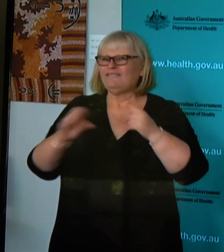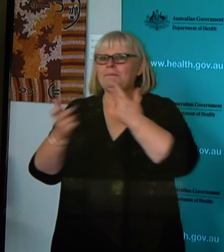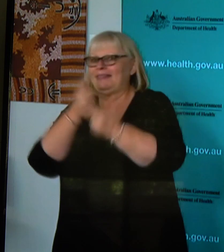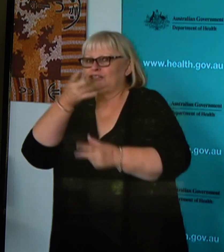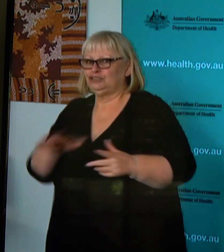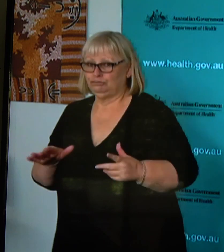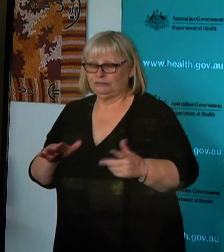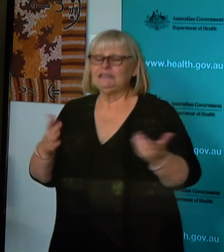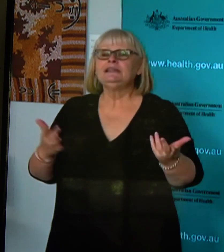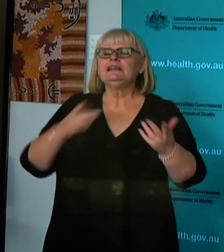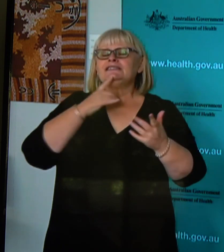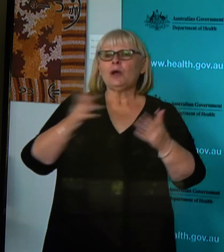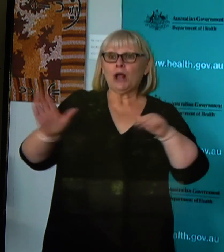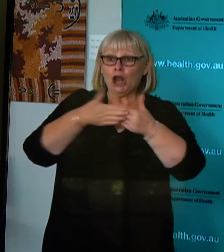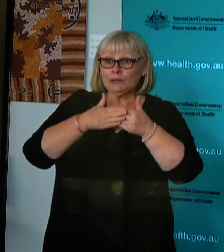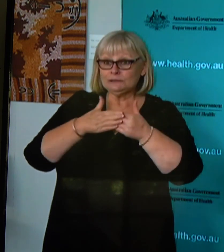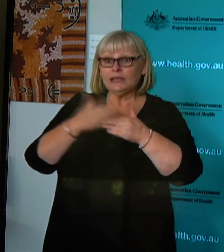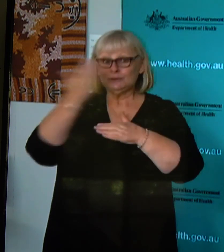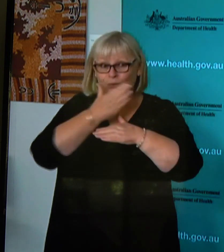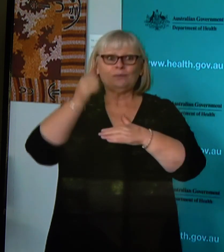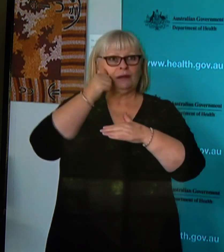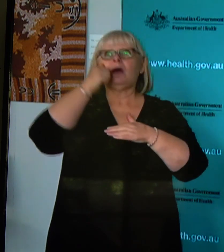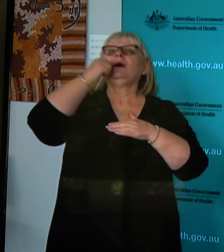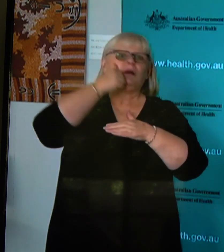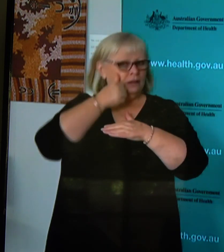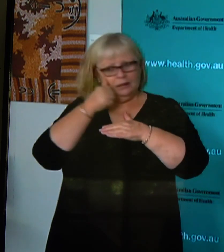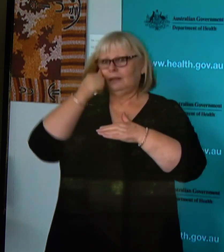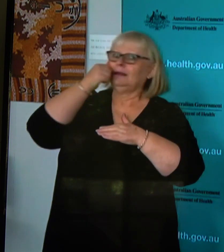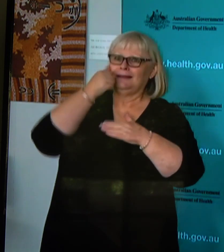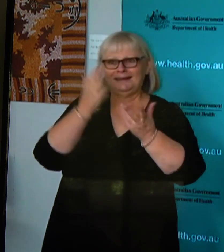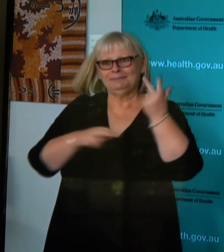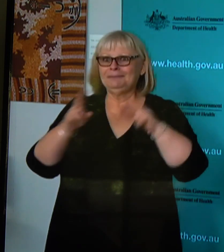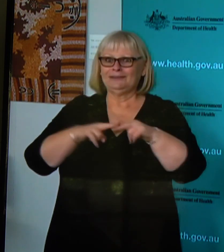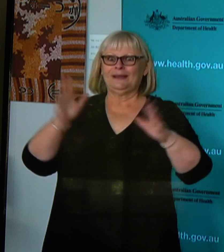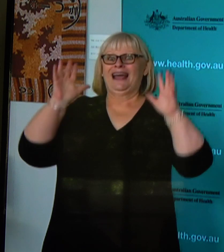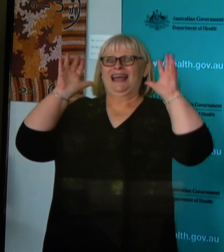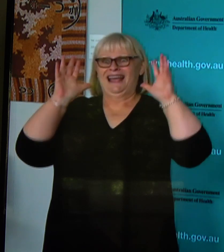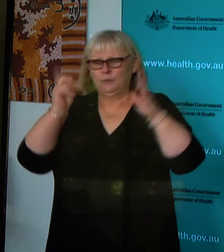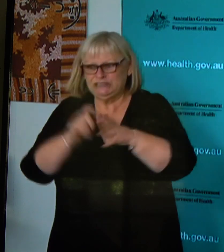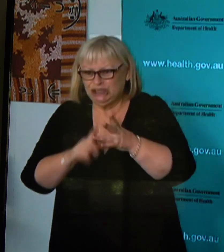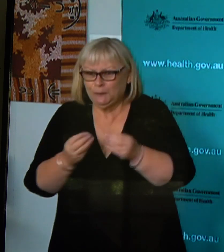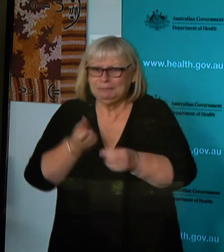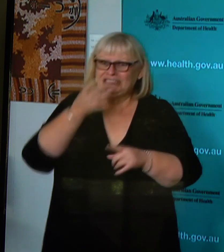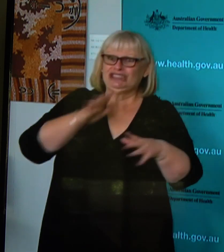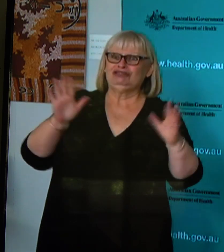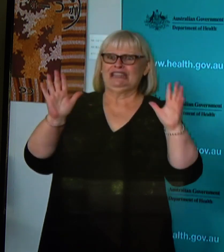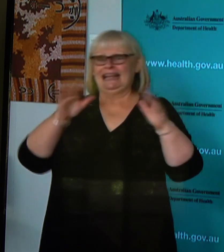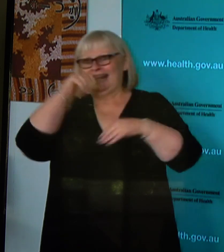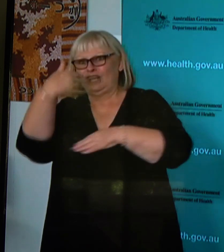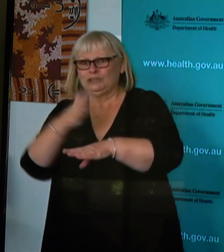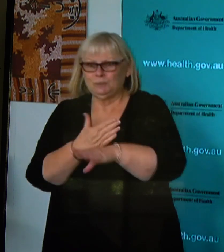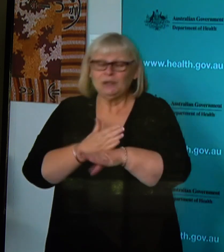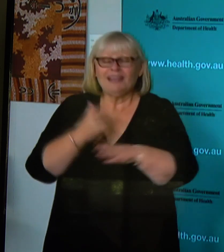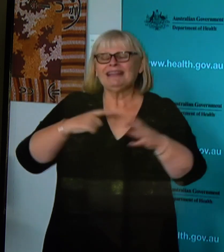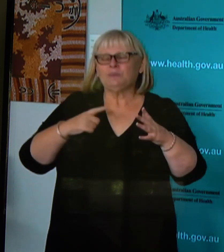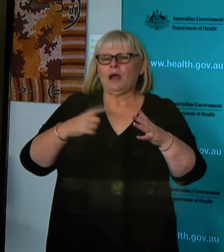And closing schools, we know, does cause a major disruption to society and to families in particular. So that's why we're not